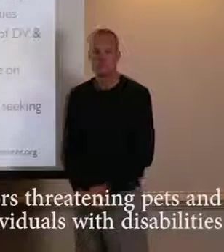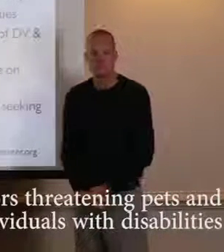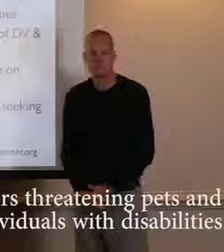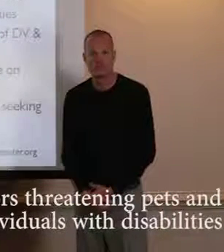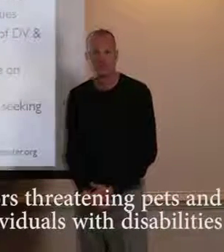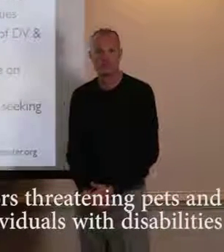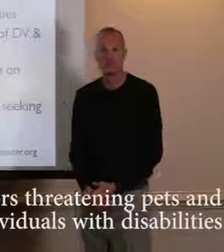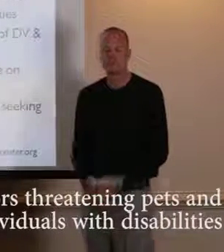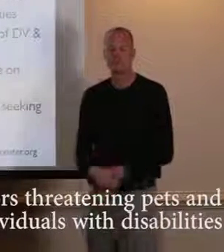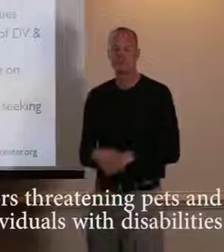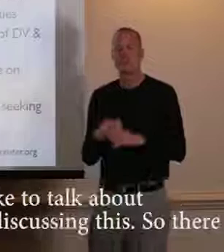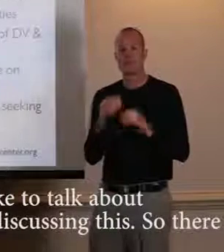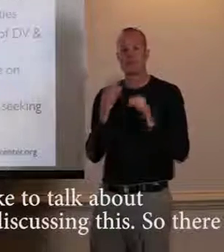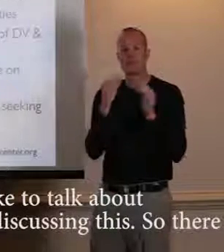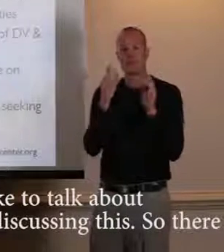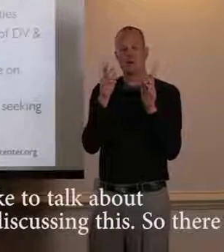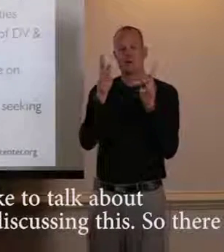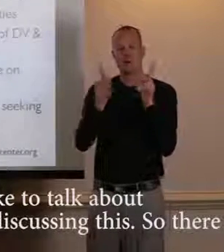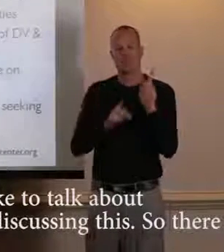So individuals with disabilities and domestic violence,